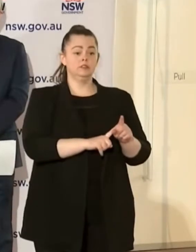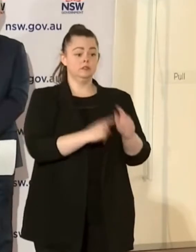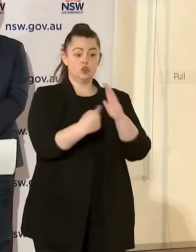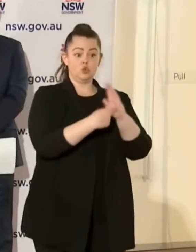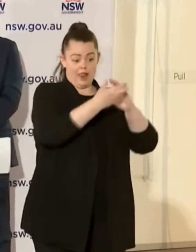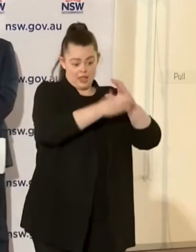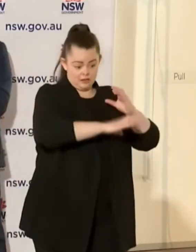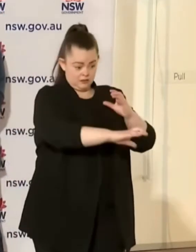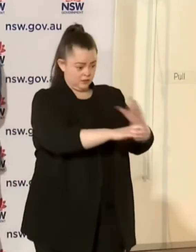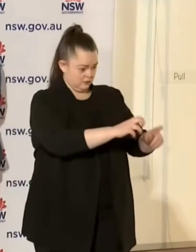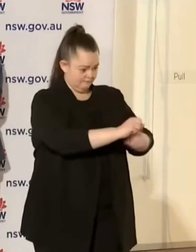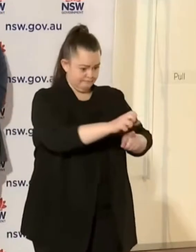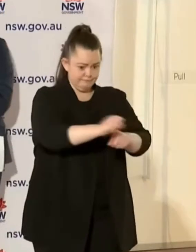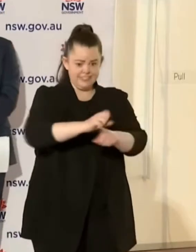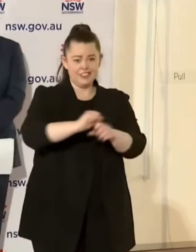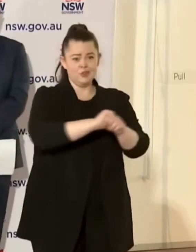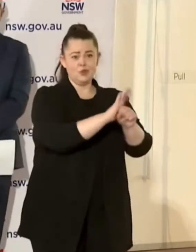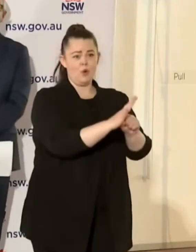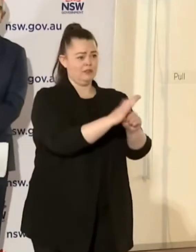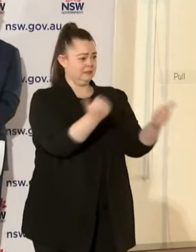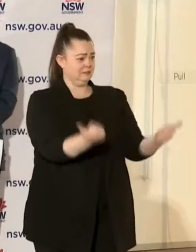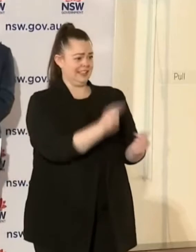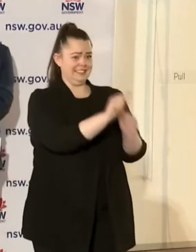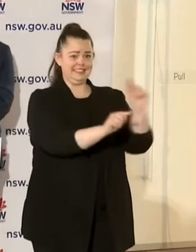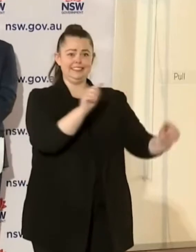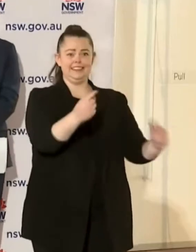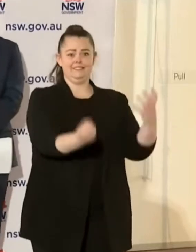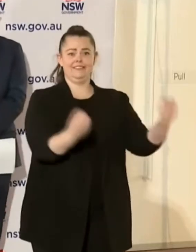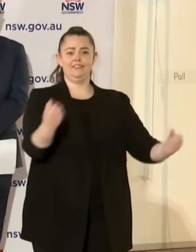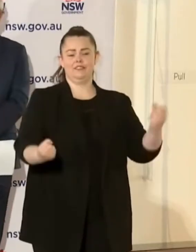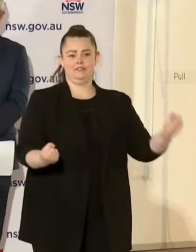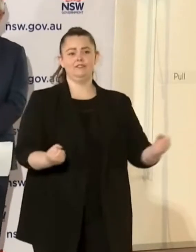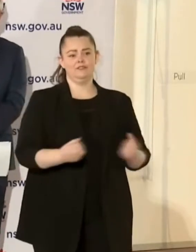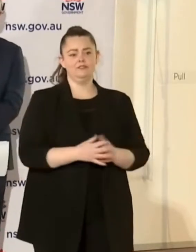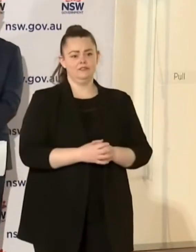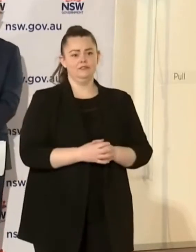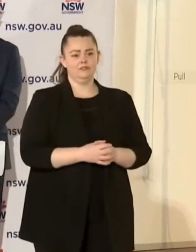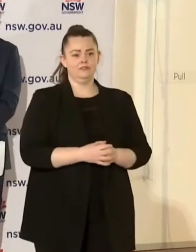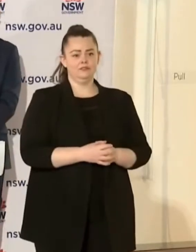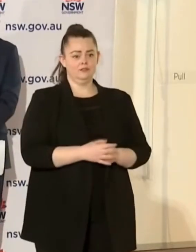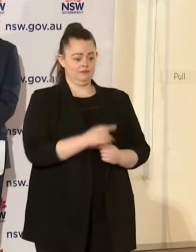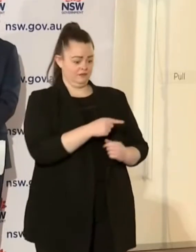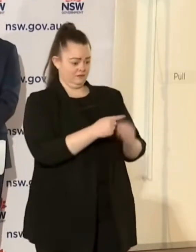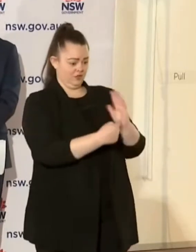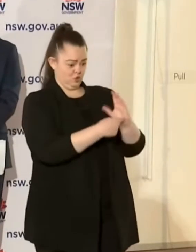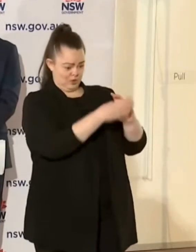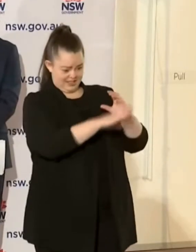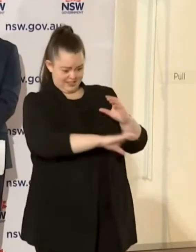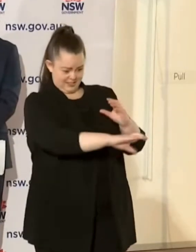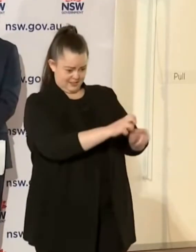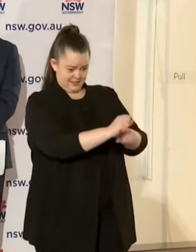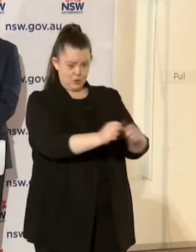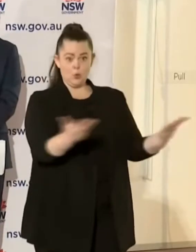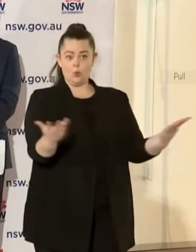of our ongoing surveillance program to detect evidence of COVID or fragment of the virus that causes COVID. These have